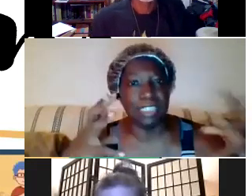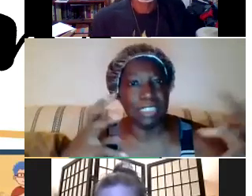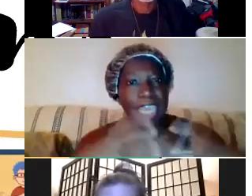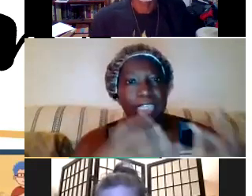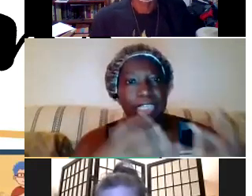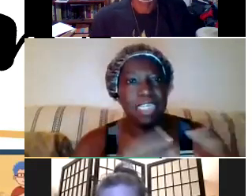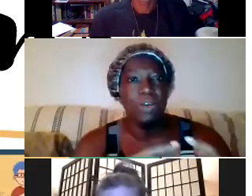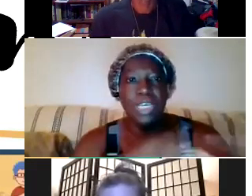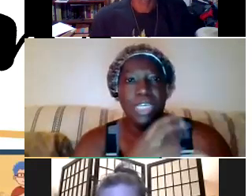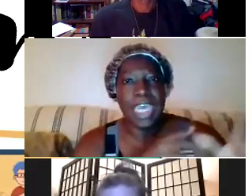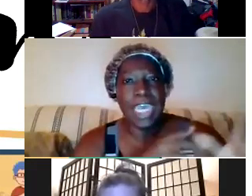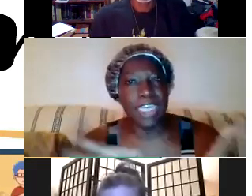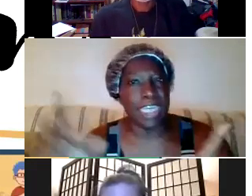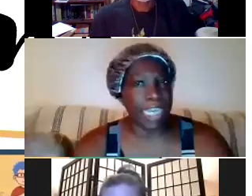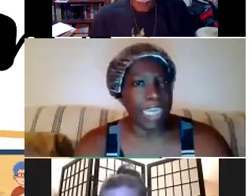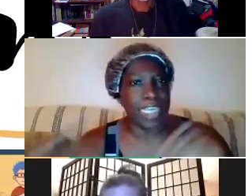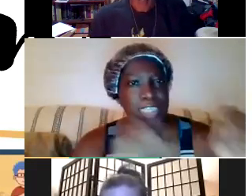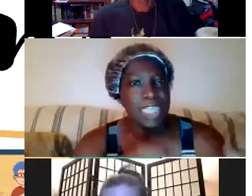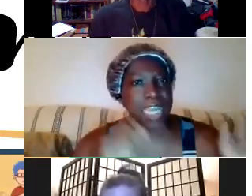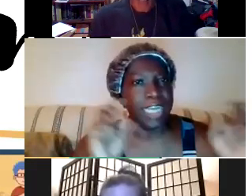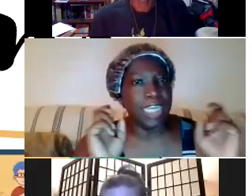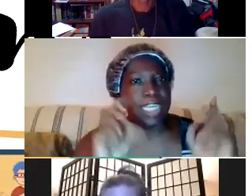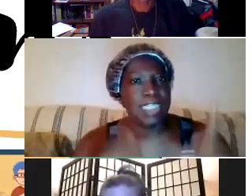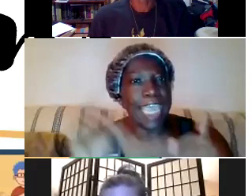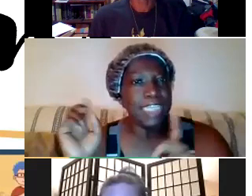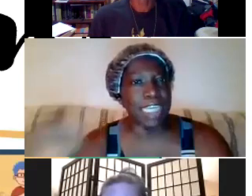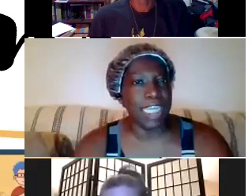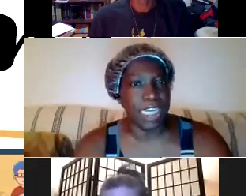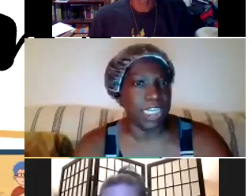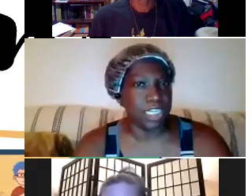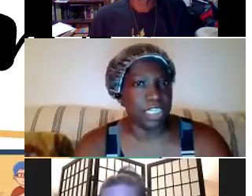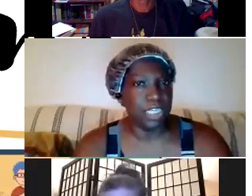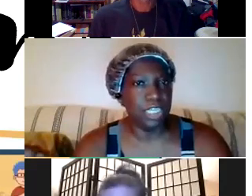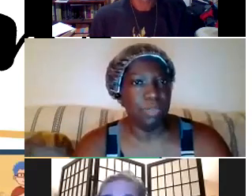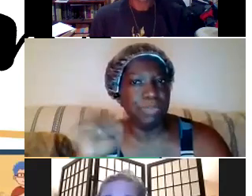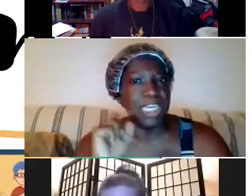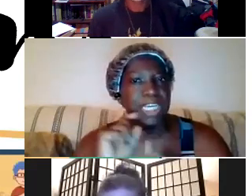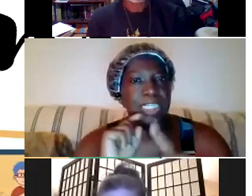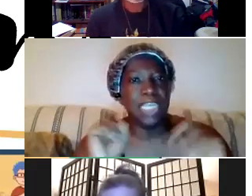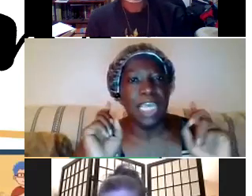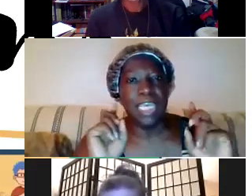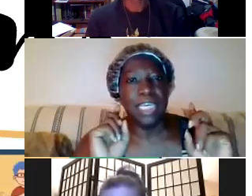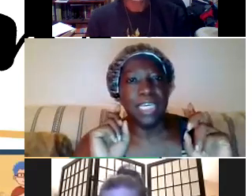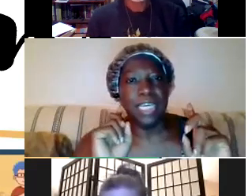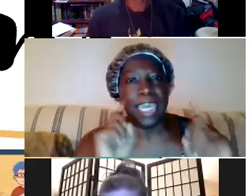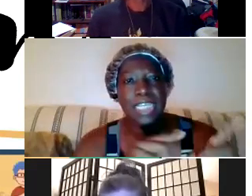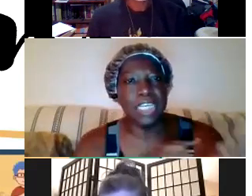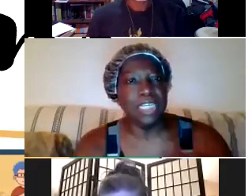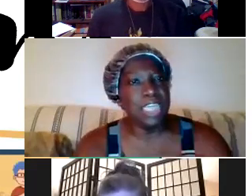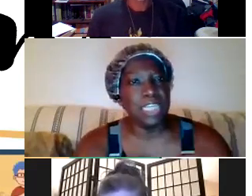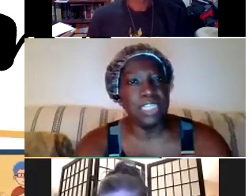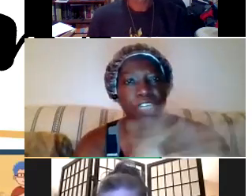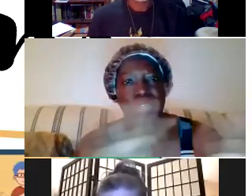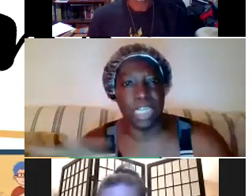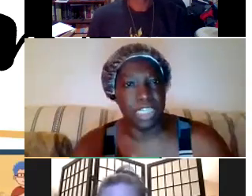that ASL. SEE is signed exact English Mhm. because ASL